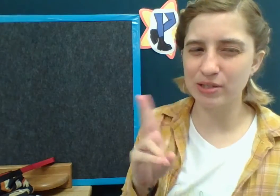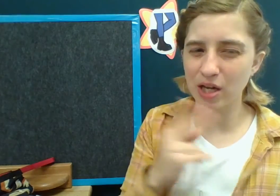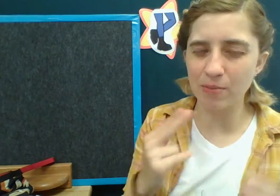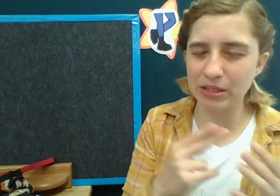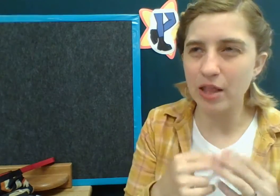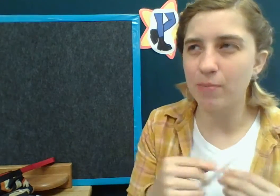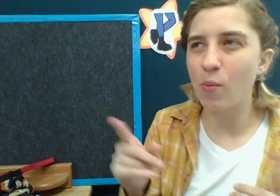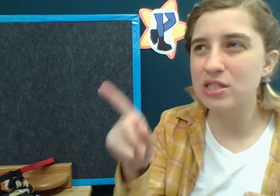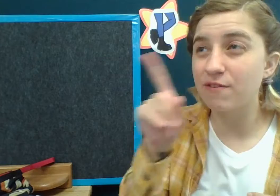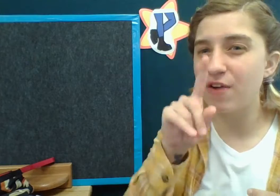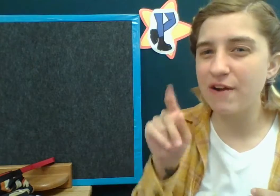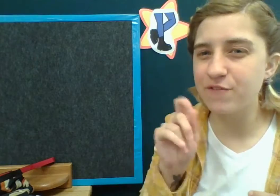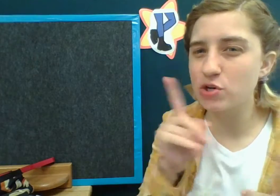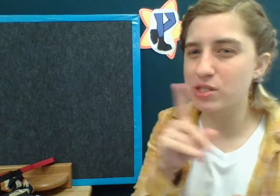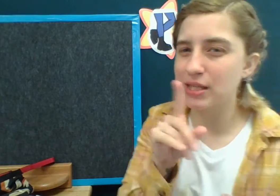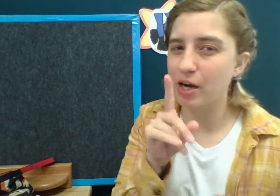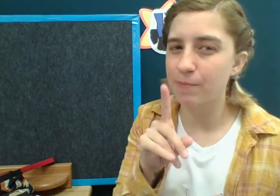letters that come together, but what's the very first letter?